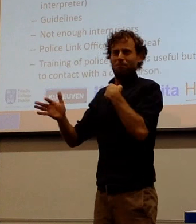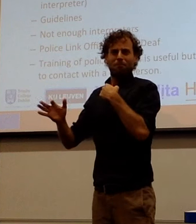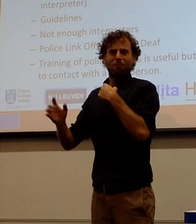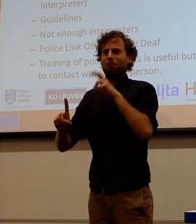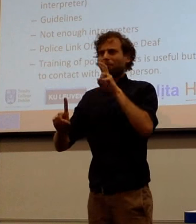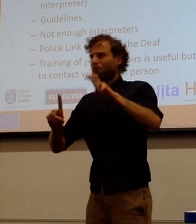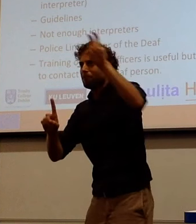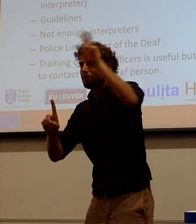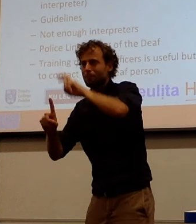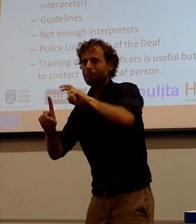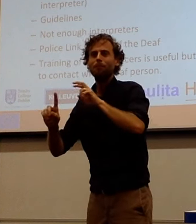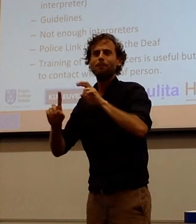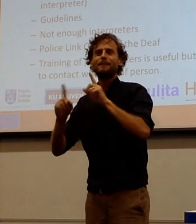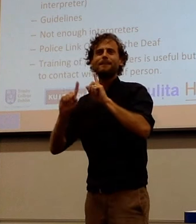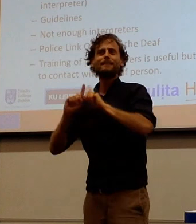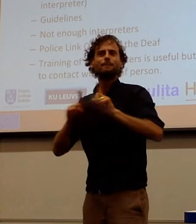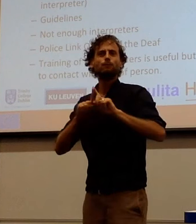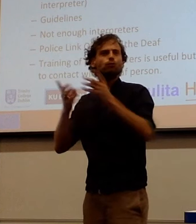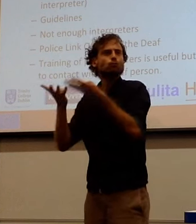Now, moving on to the third group of